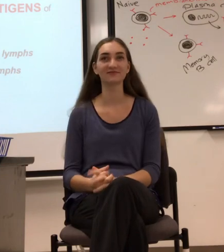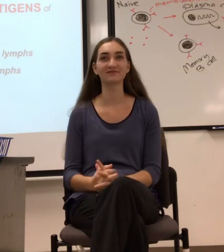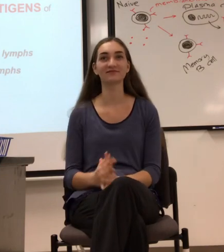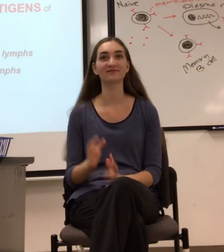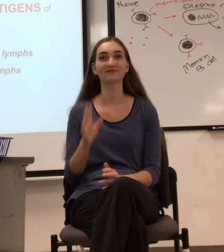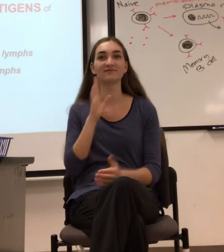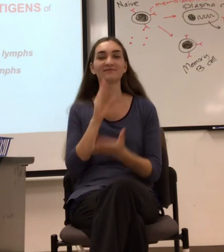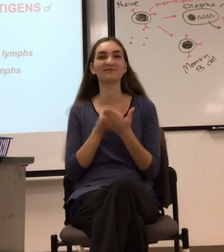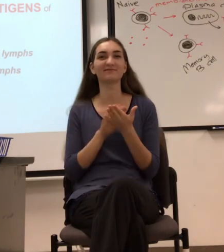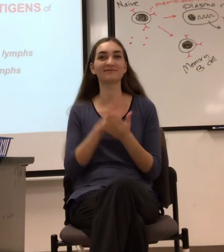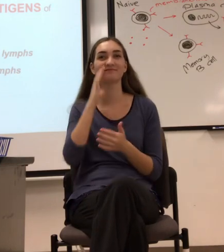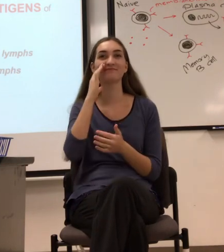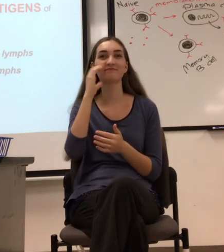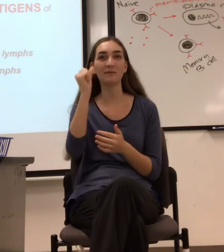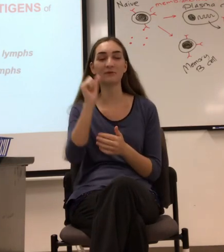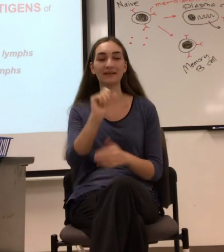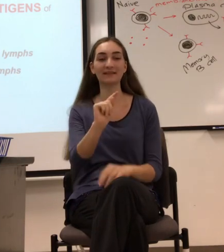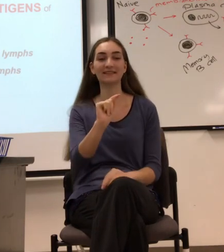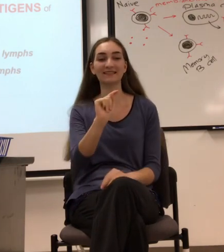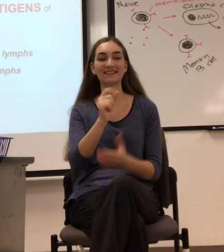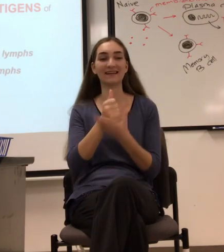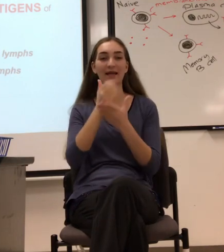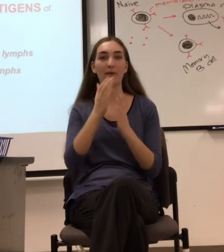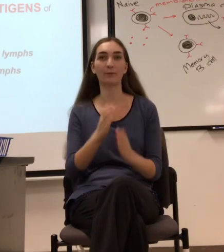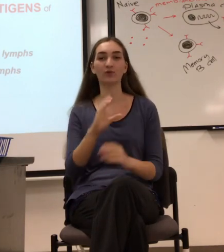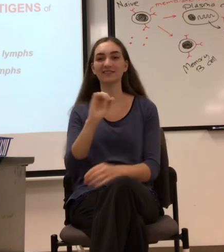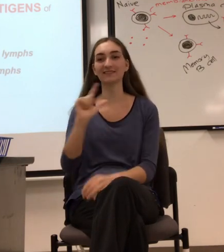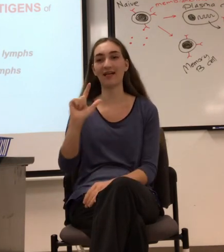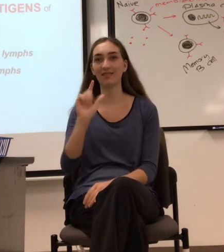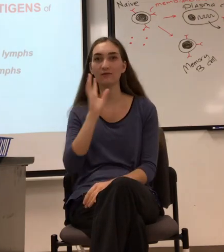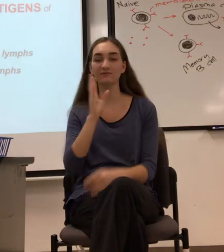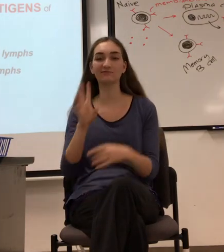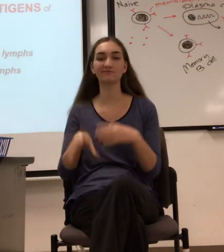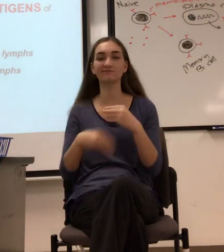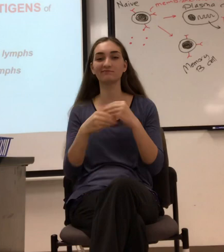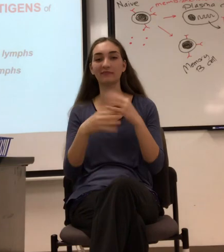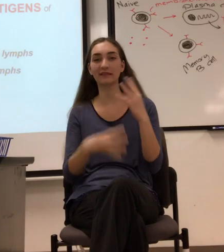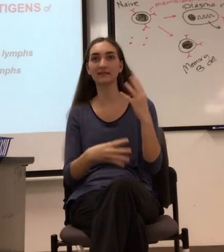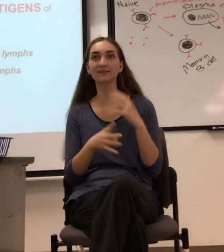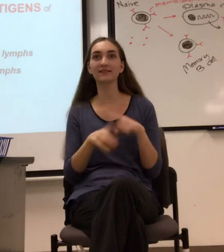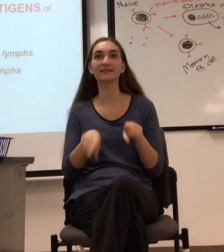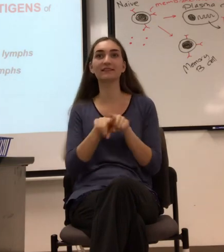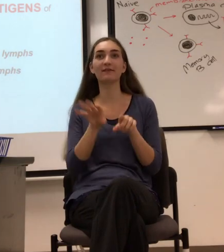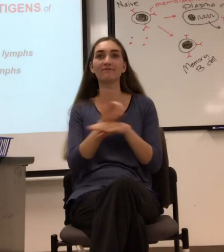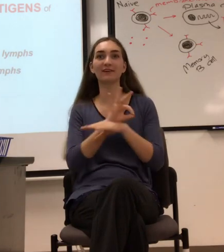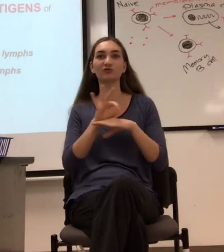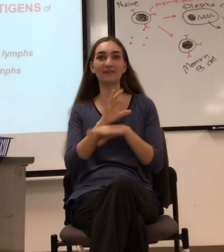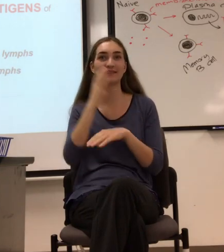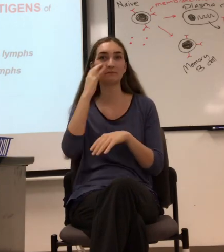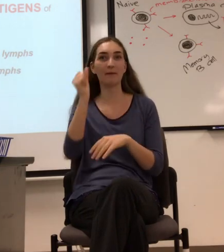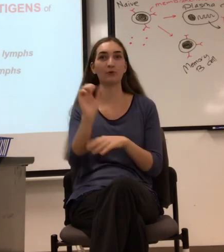Memory T helper. So I'll just list it. They have the same function as the memory B cells.